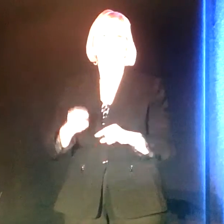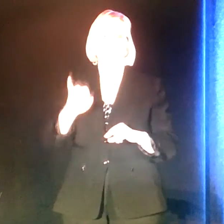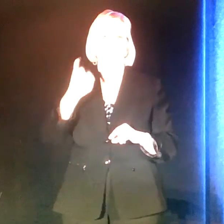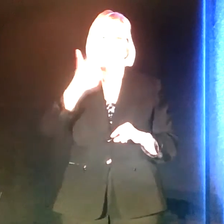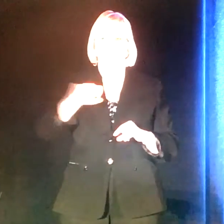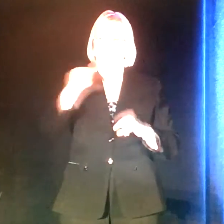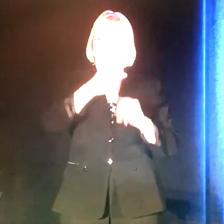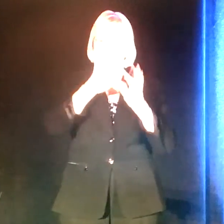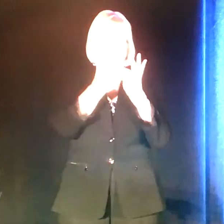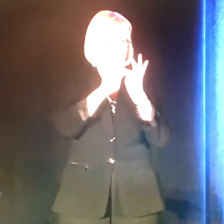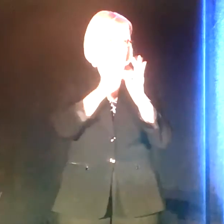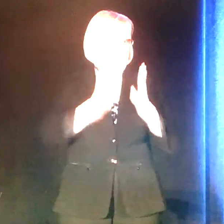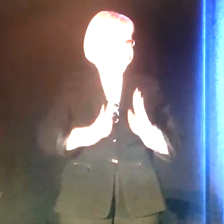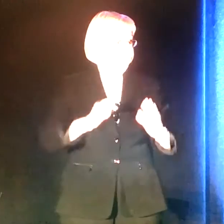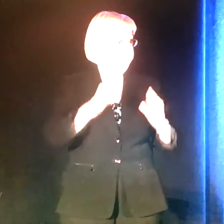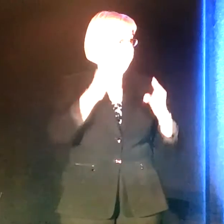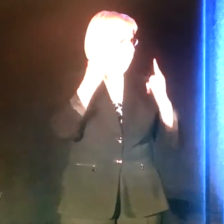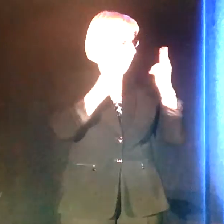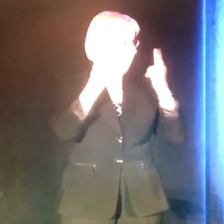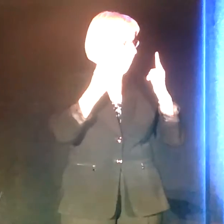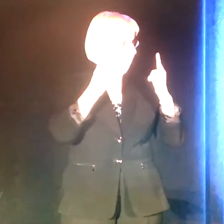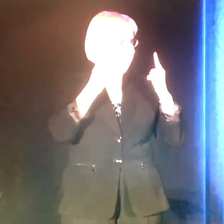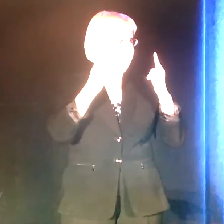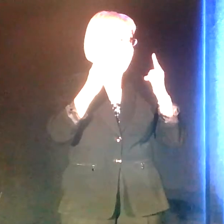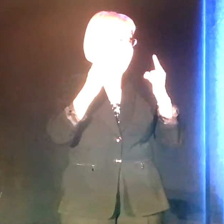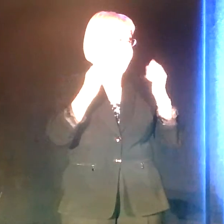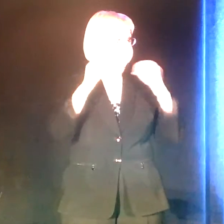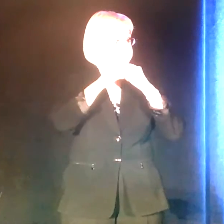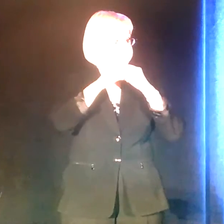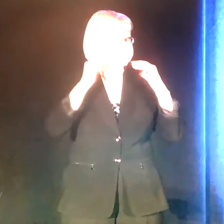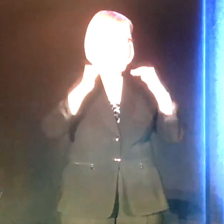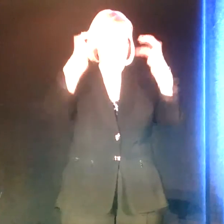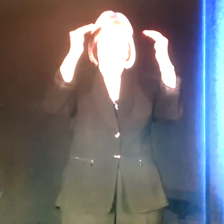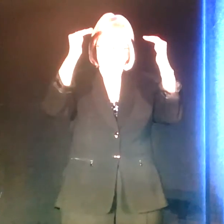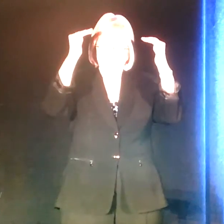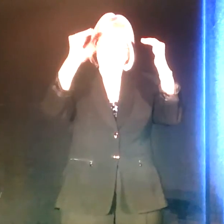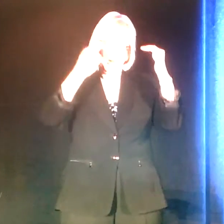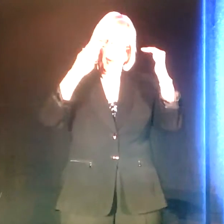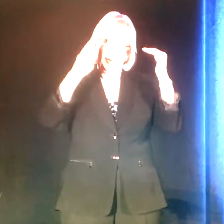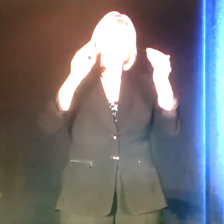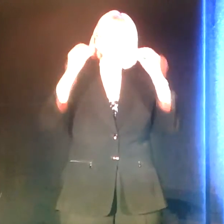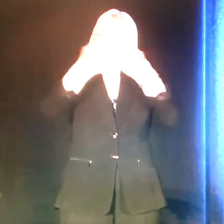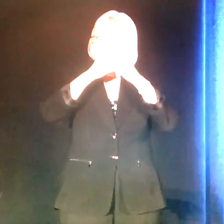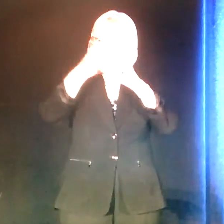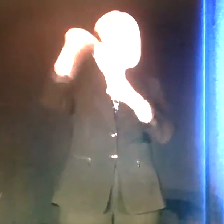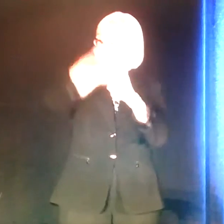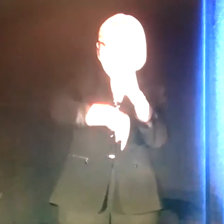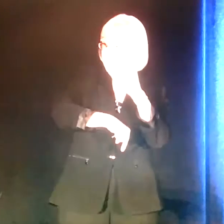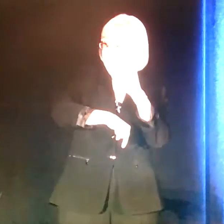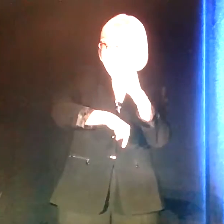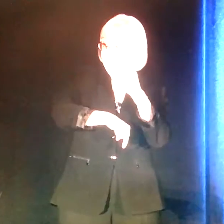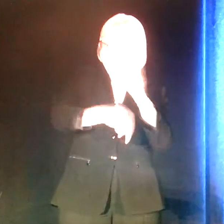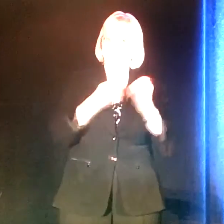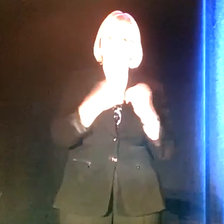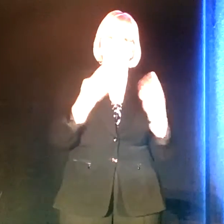Usually it's the same answer. If you're an interpreter and you think more advanced or more in